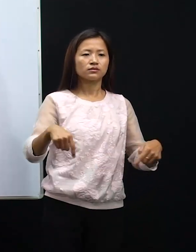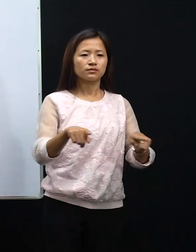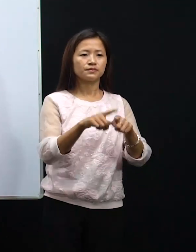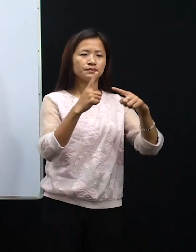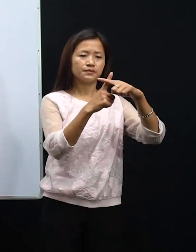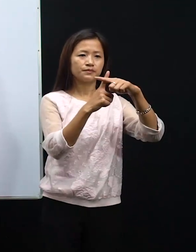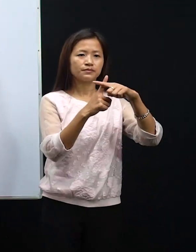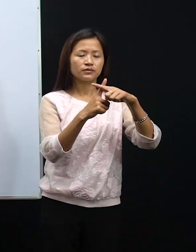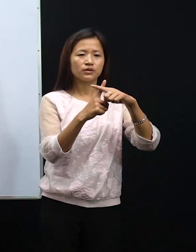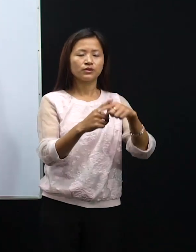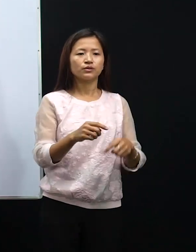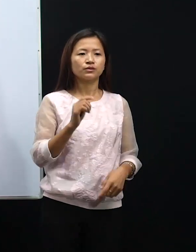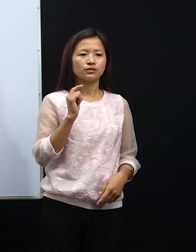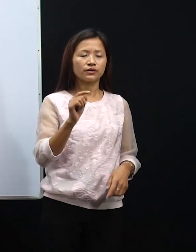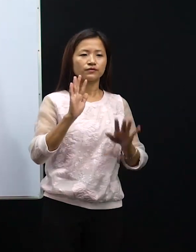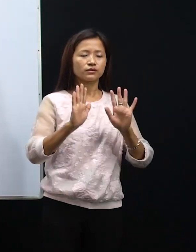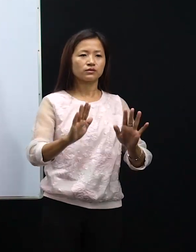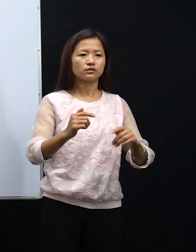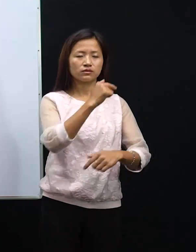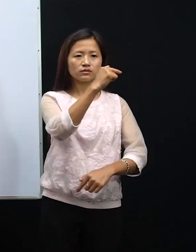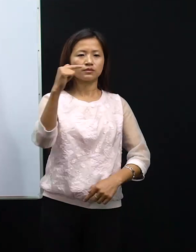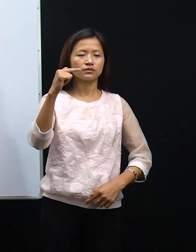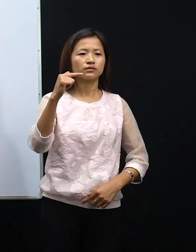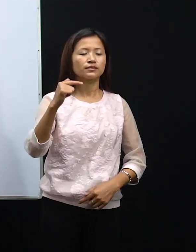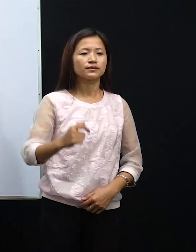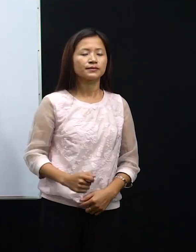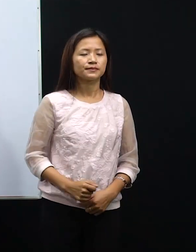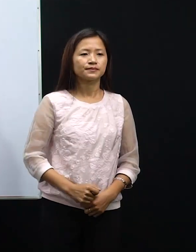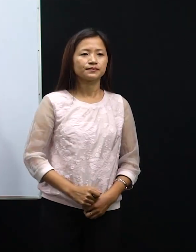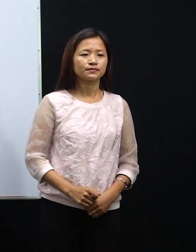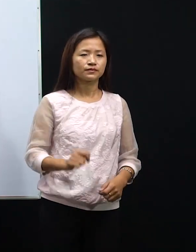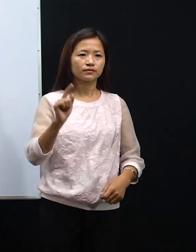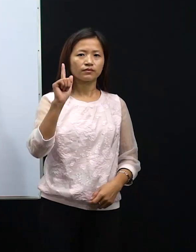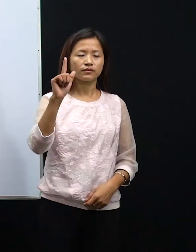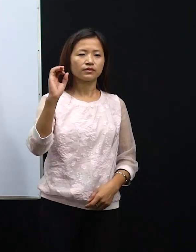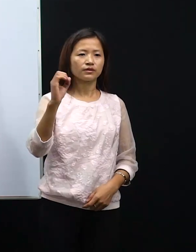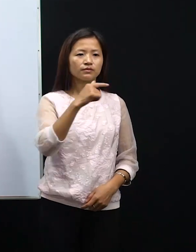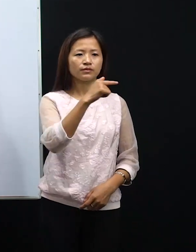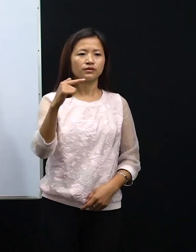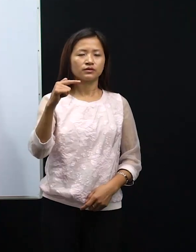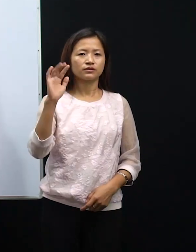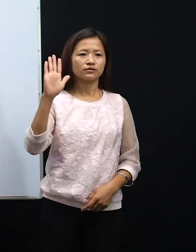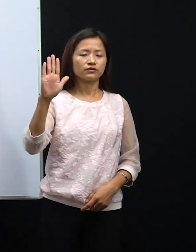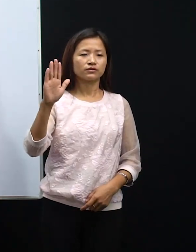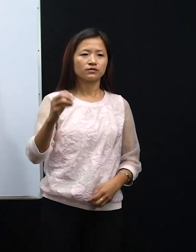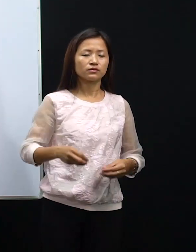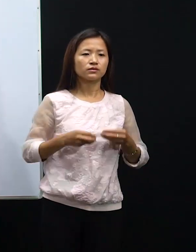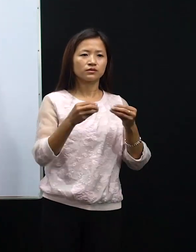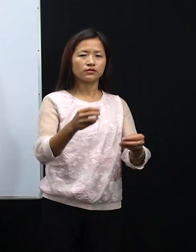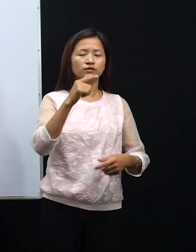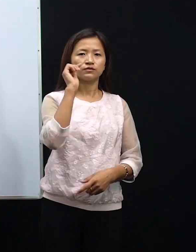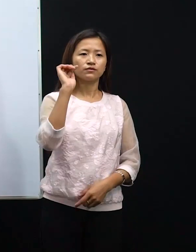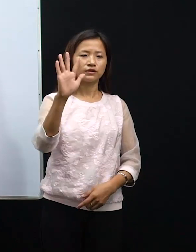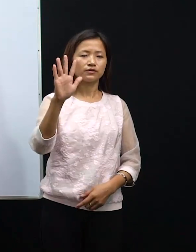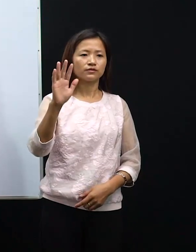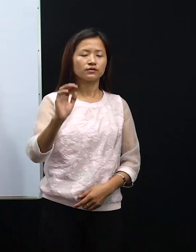to subtract, right? Subtract means 10 minus 5 will give you 5. Now look at the